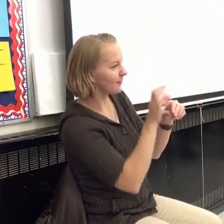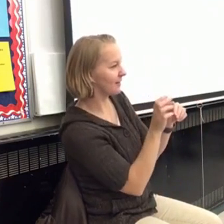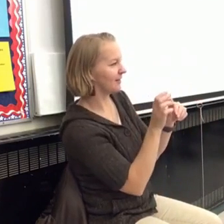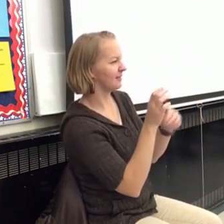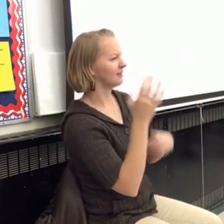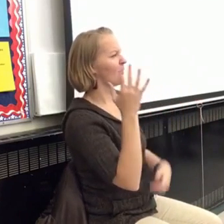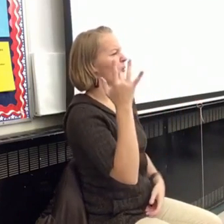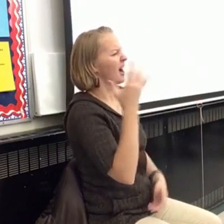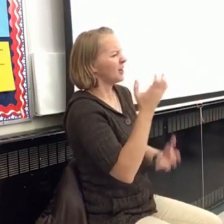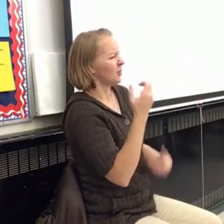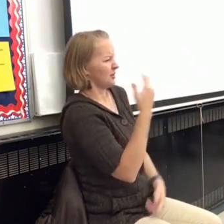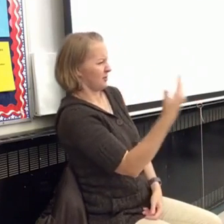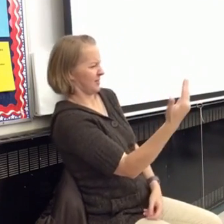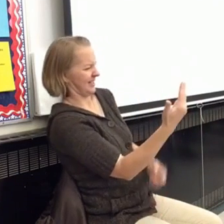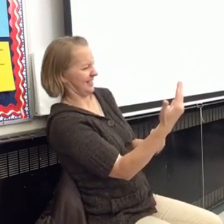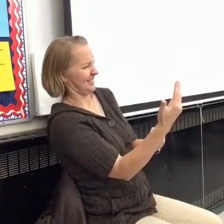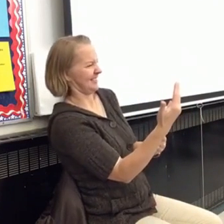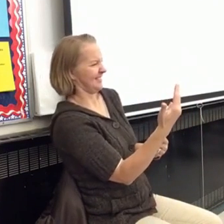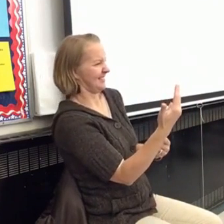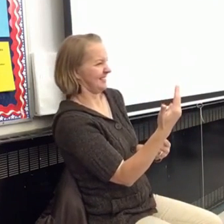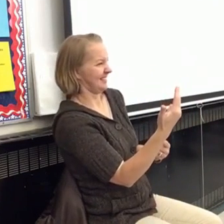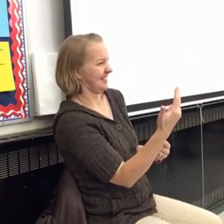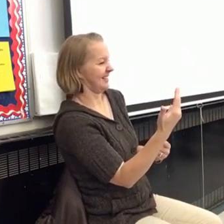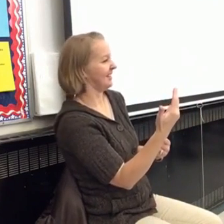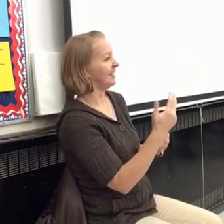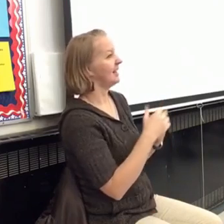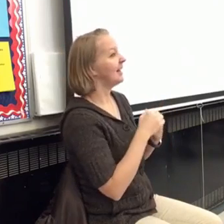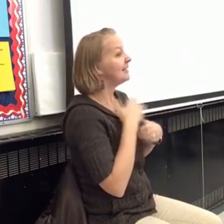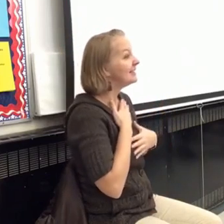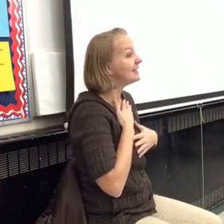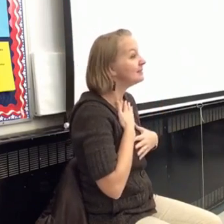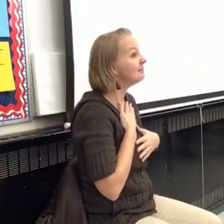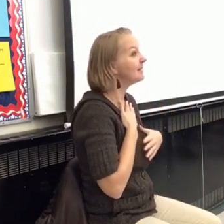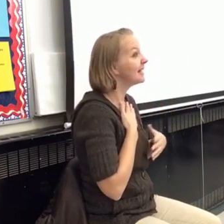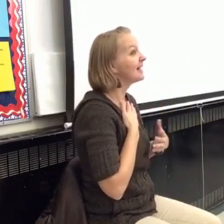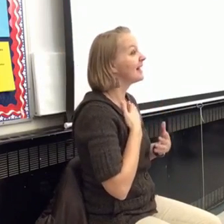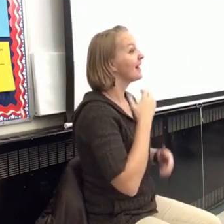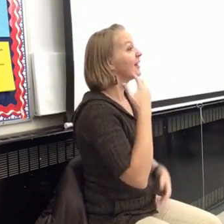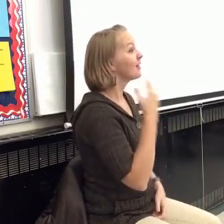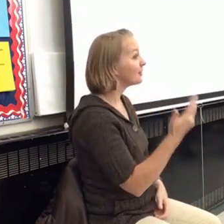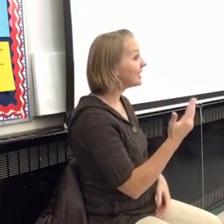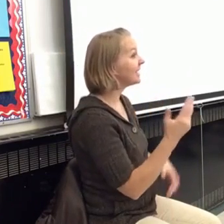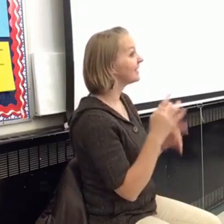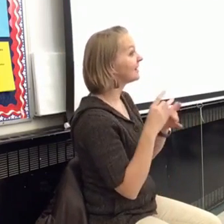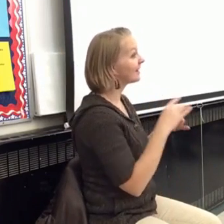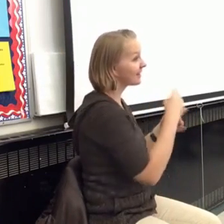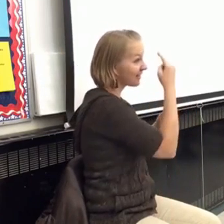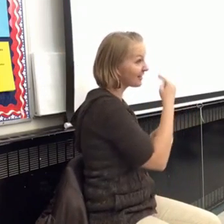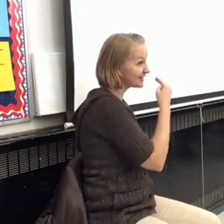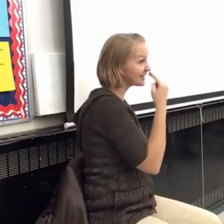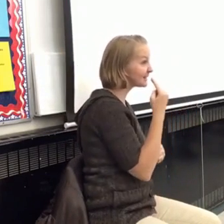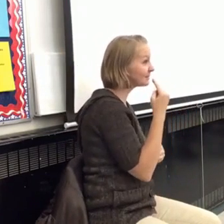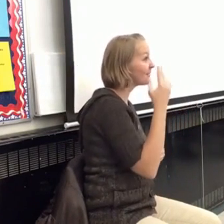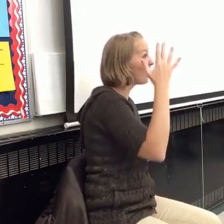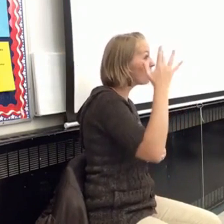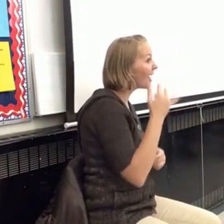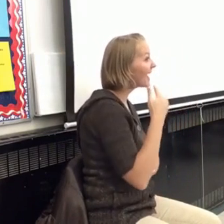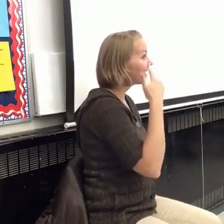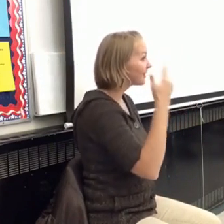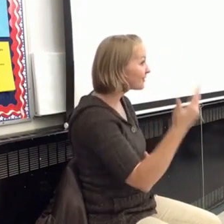Why would you want a 3-leaf clover? Ahem. Catholicism. Why would the 3-leaf